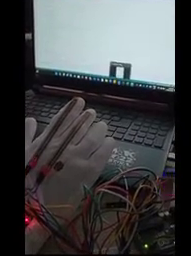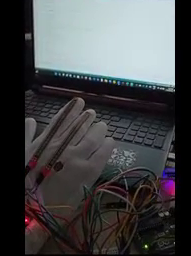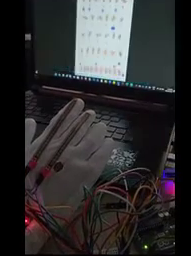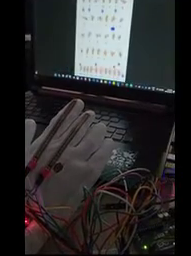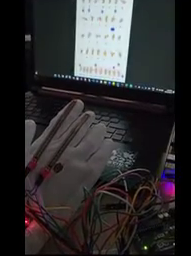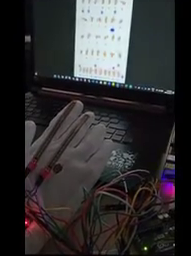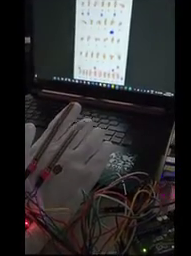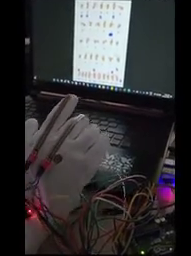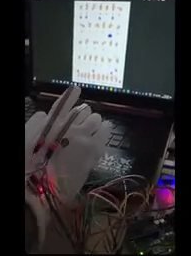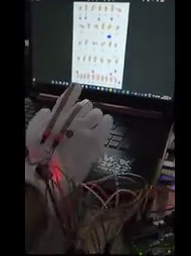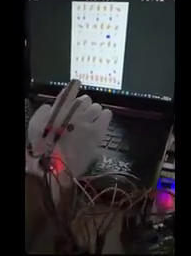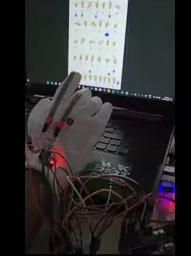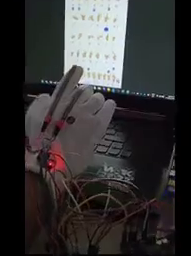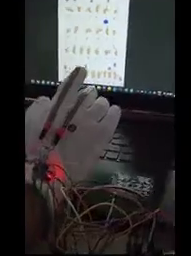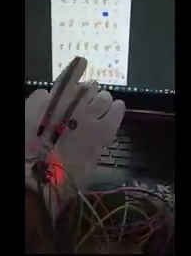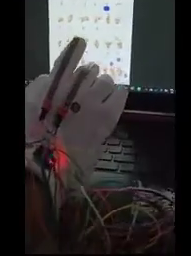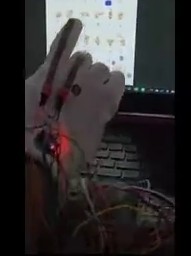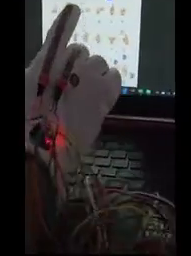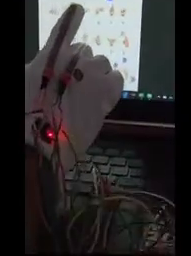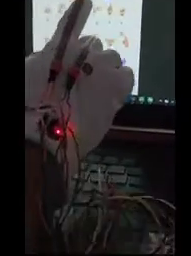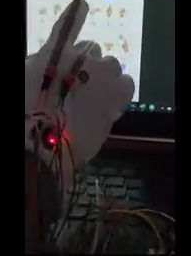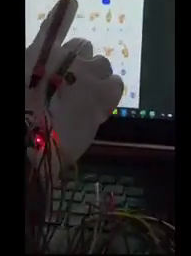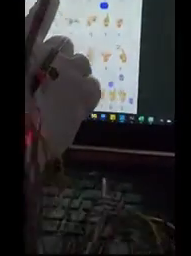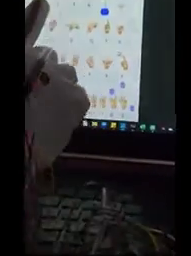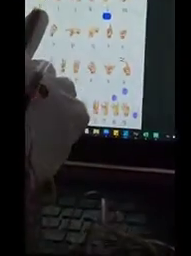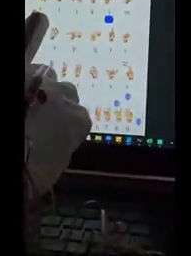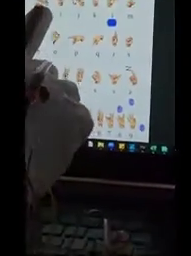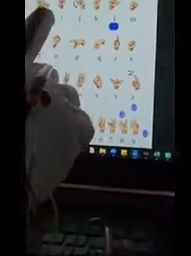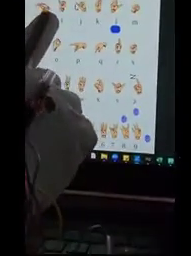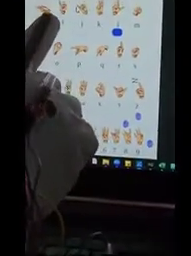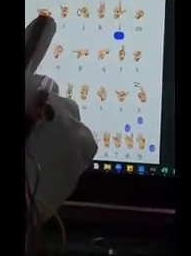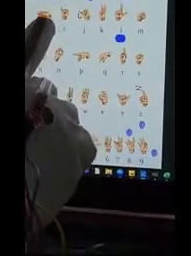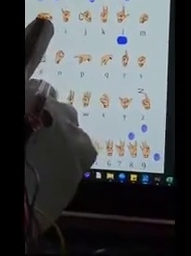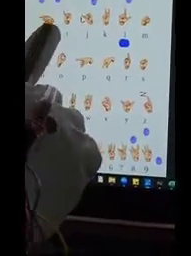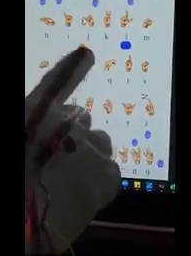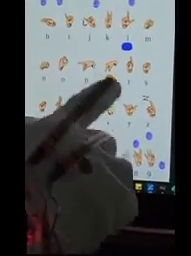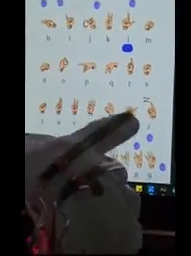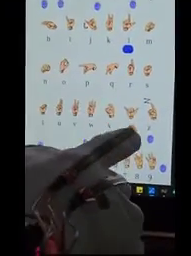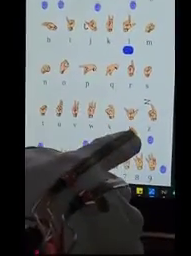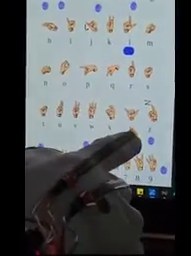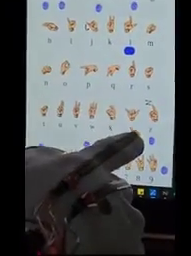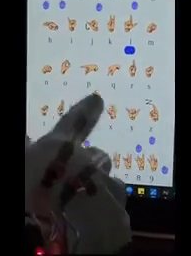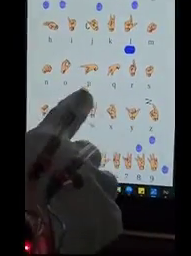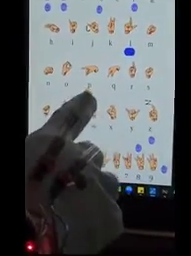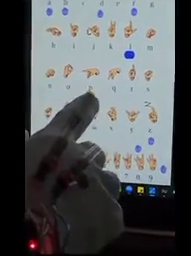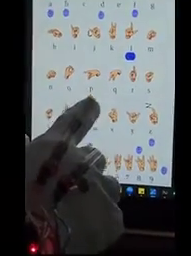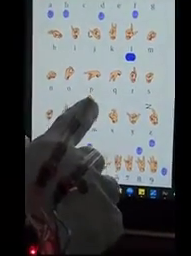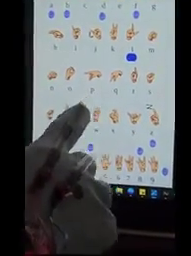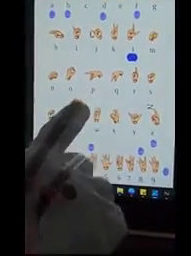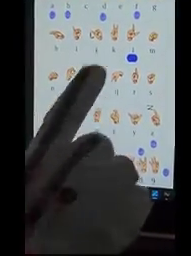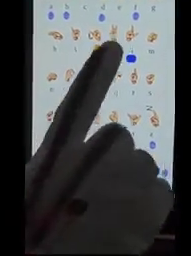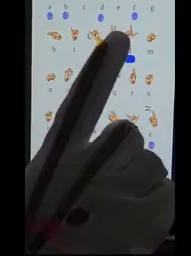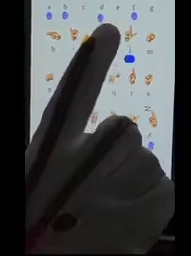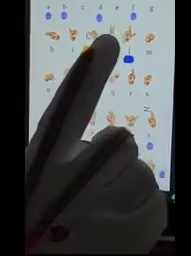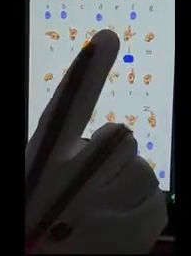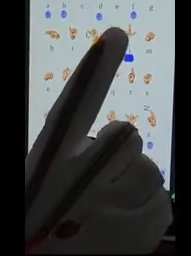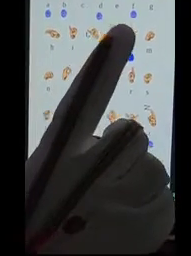at the American Sign Language chart, you can see the hand gesture for D, Z and Q, they are same. It's something